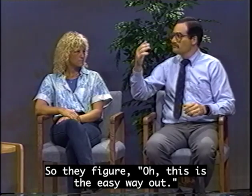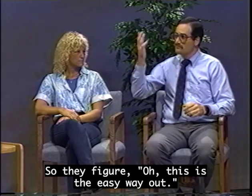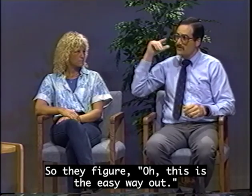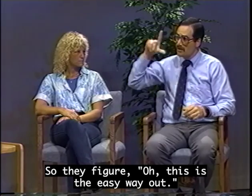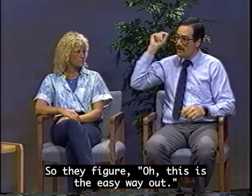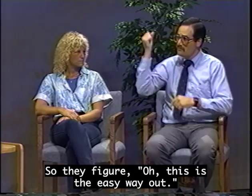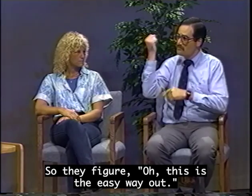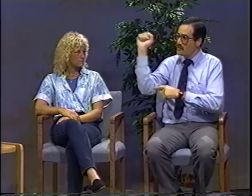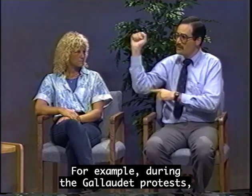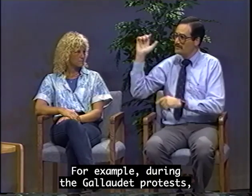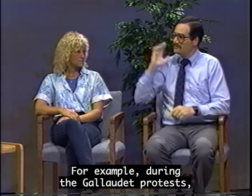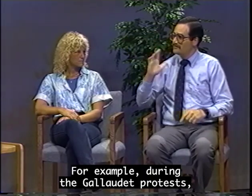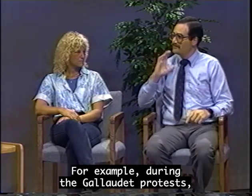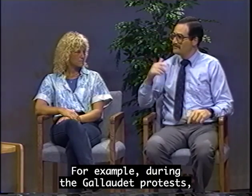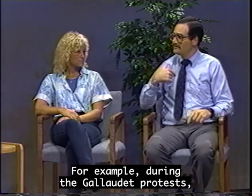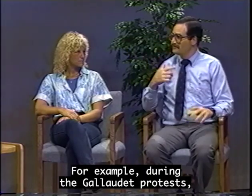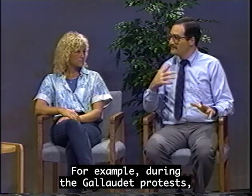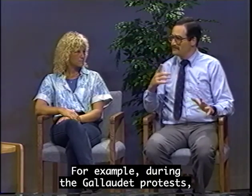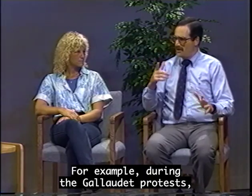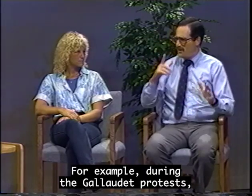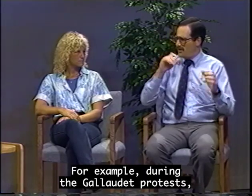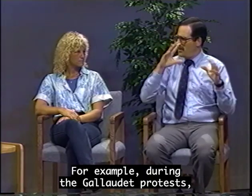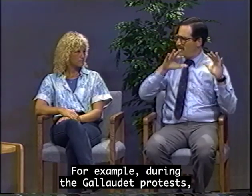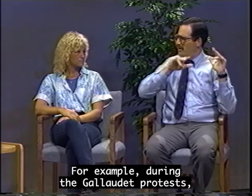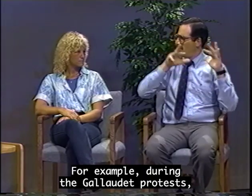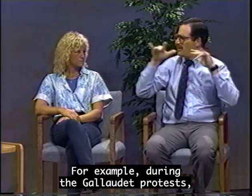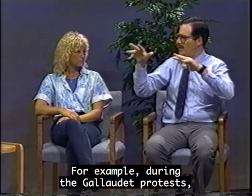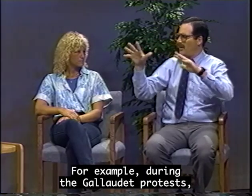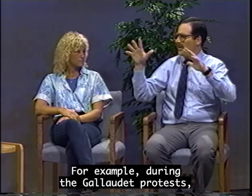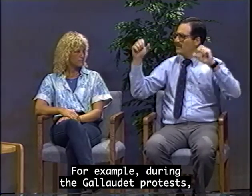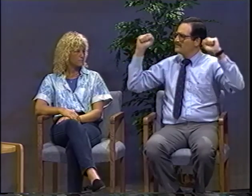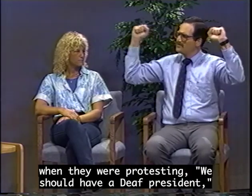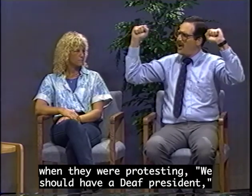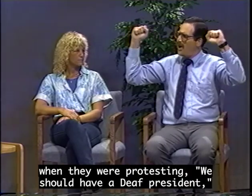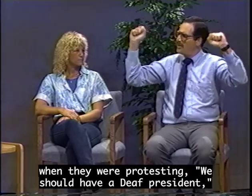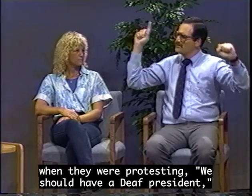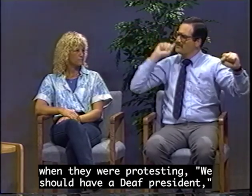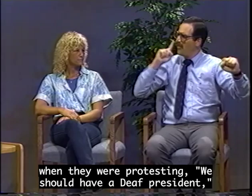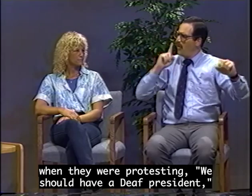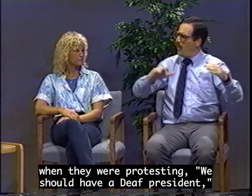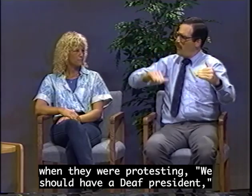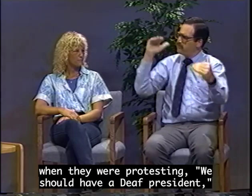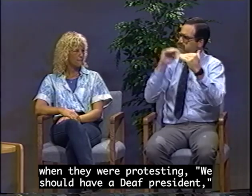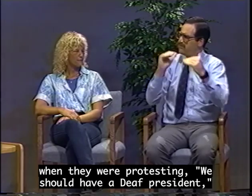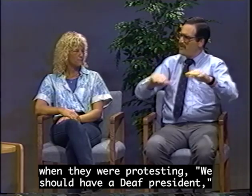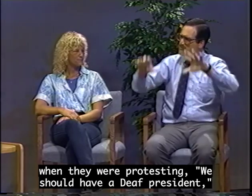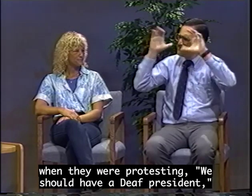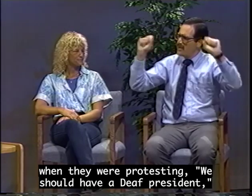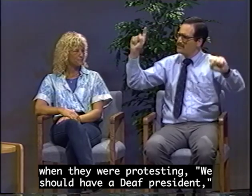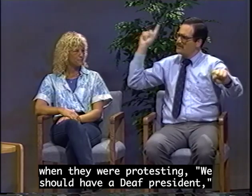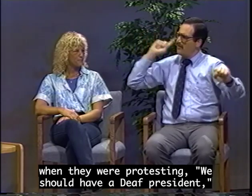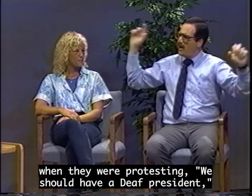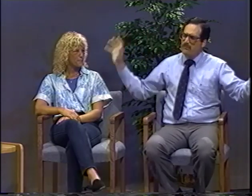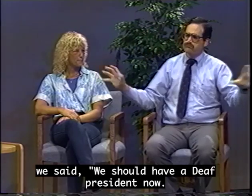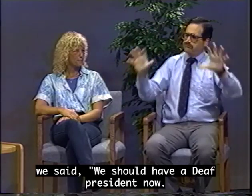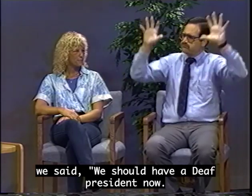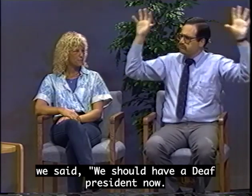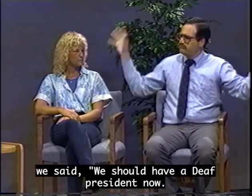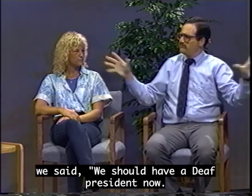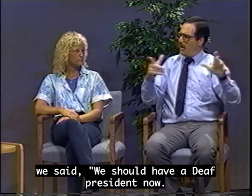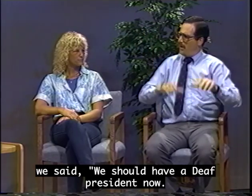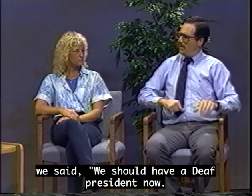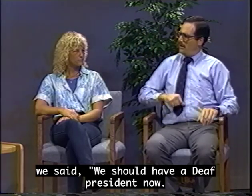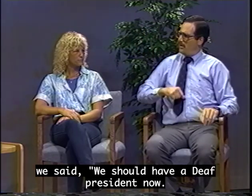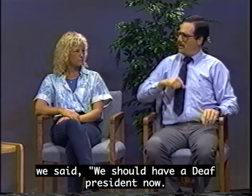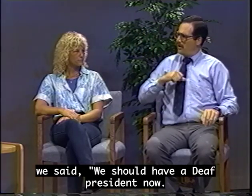this is the easy way out. For example, during the Gallaudet protest, when they were protesting, we should have a deaf president. We said, we